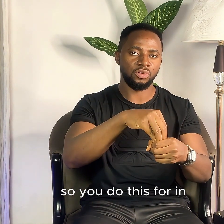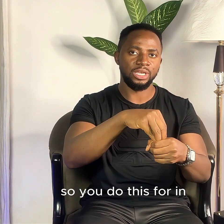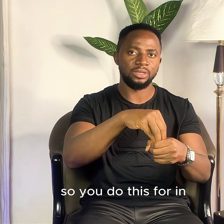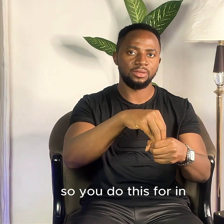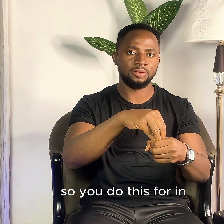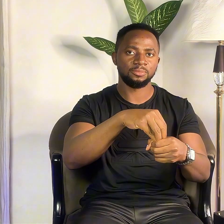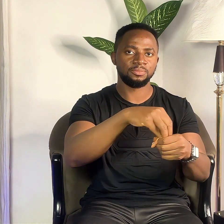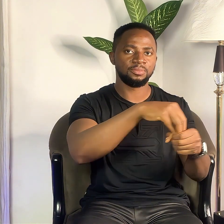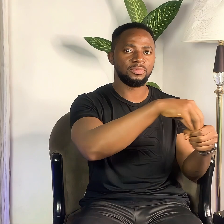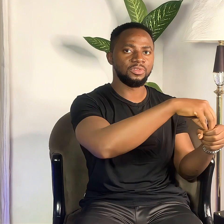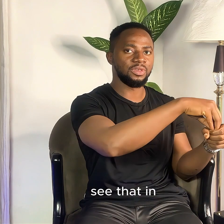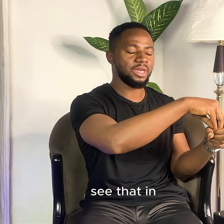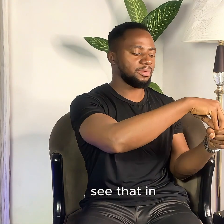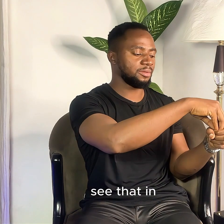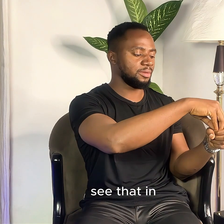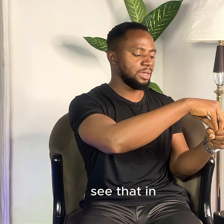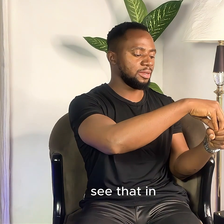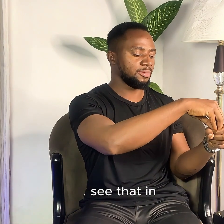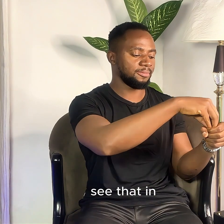in. See that? In,